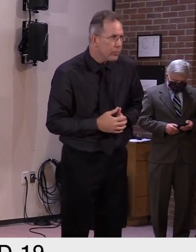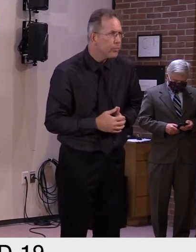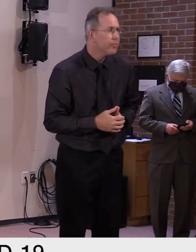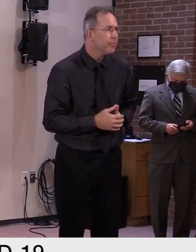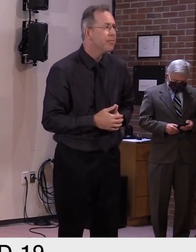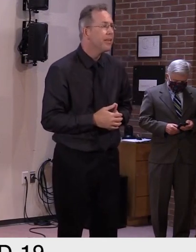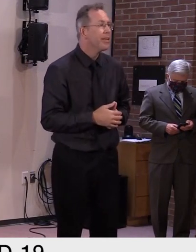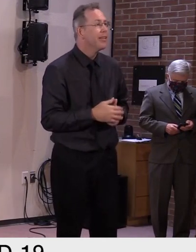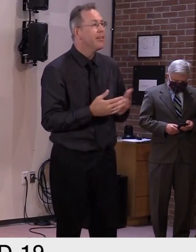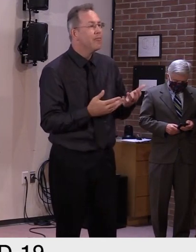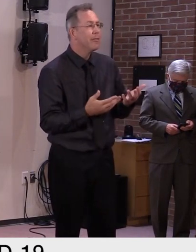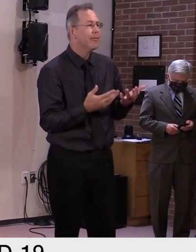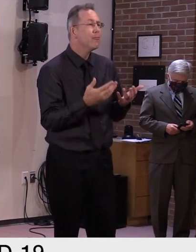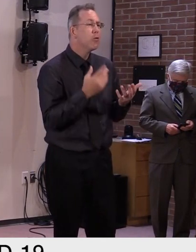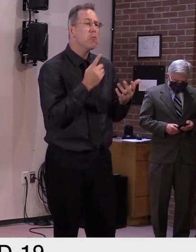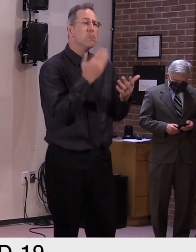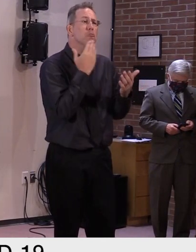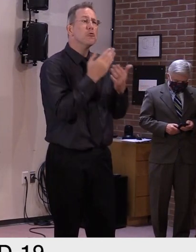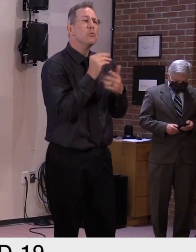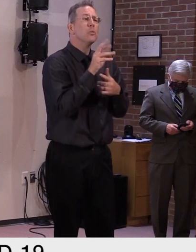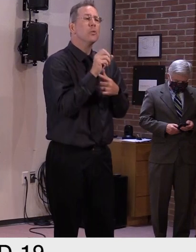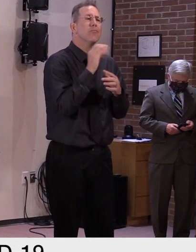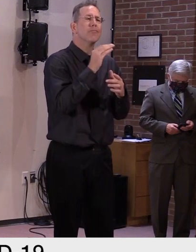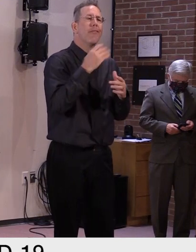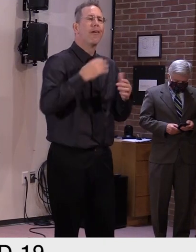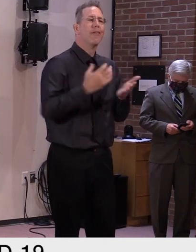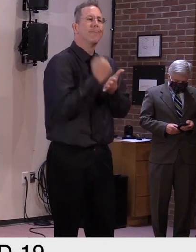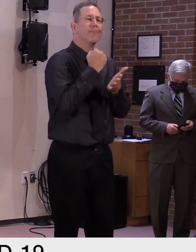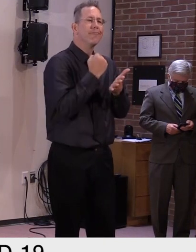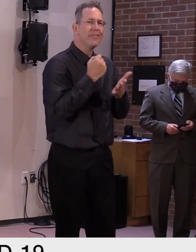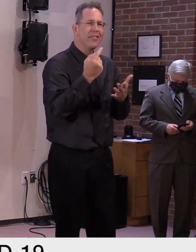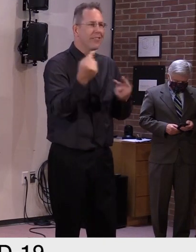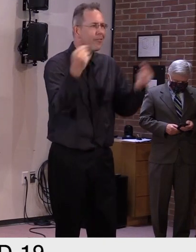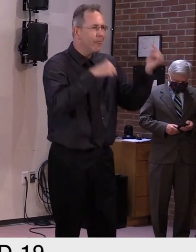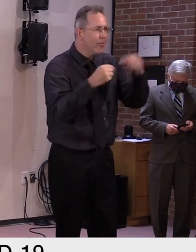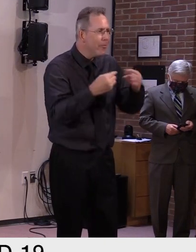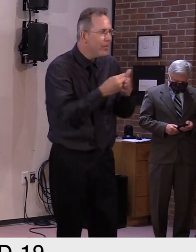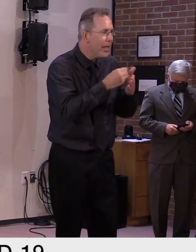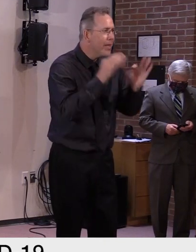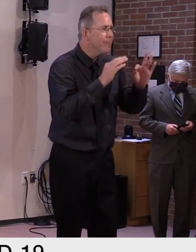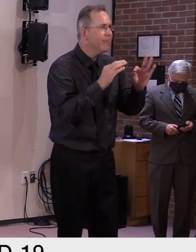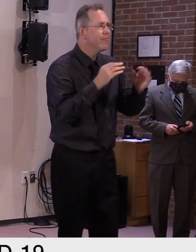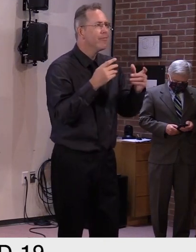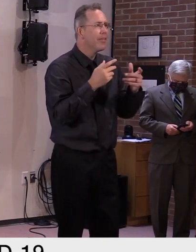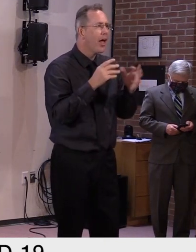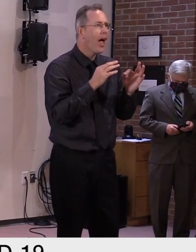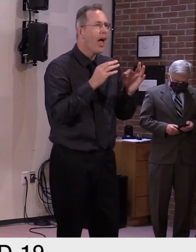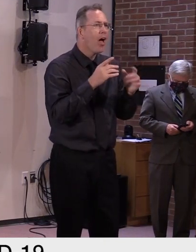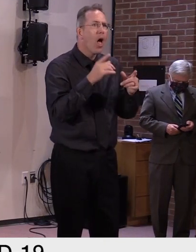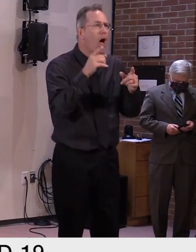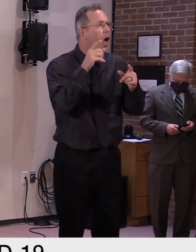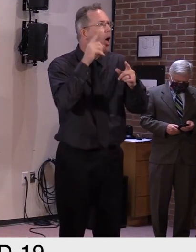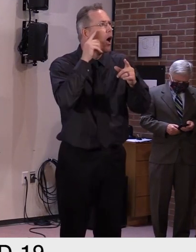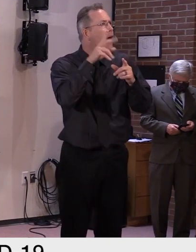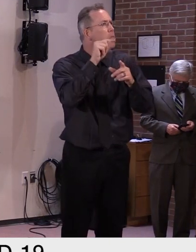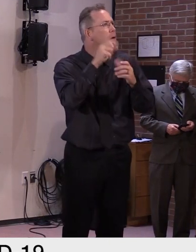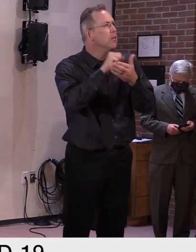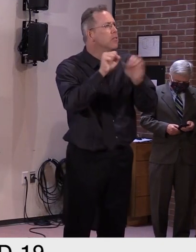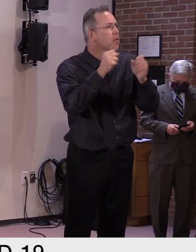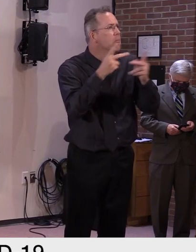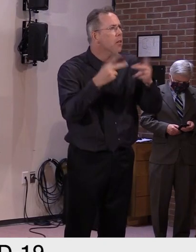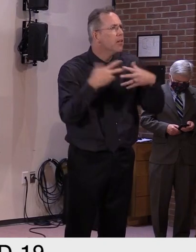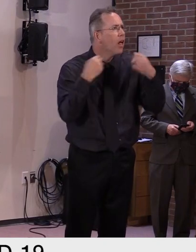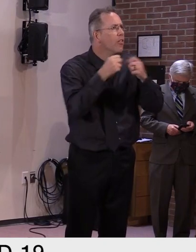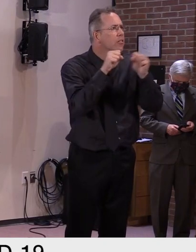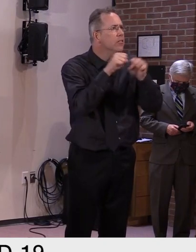this as well for Vermont, that we are able to get more people to live in the state and to be part of the